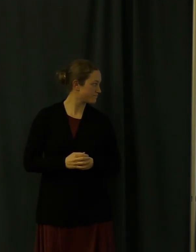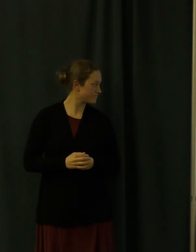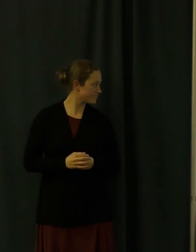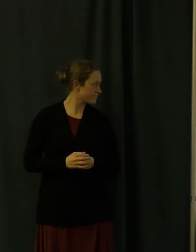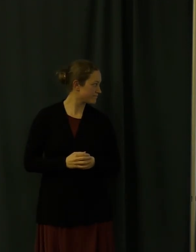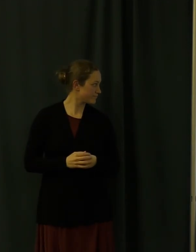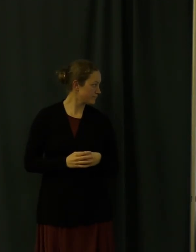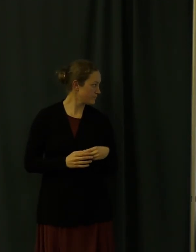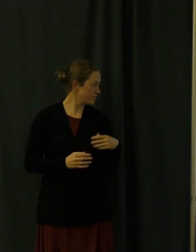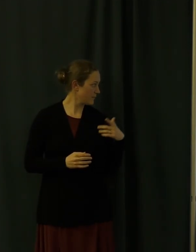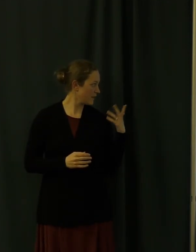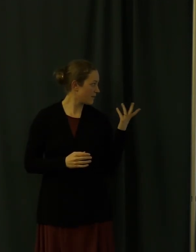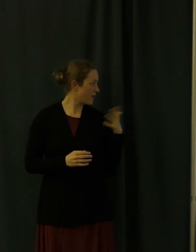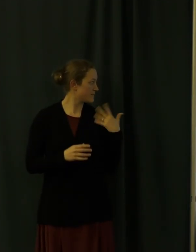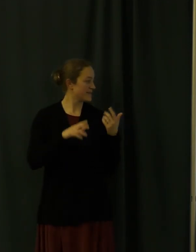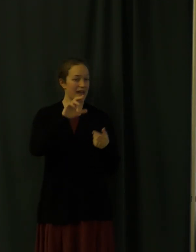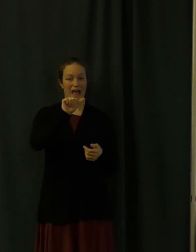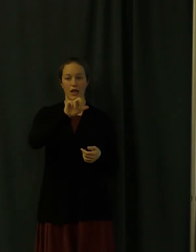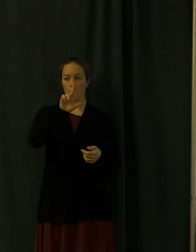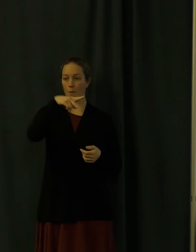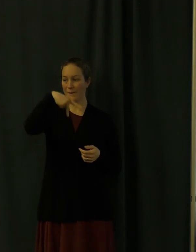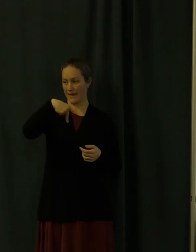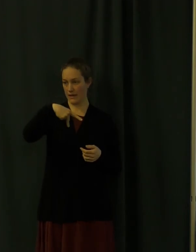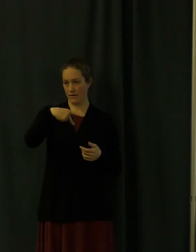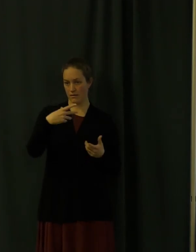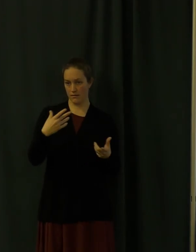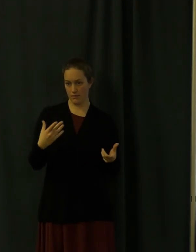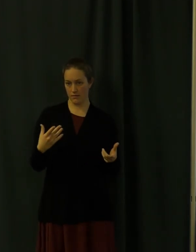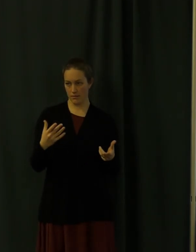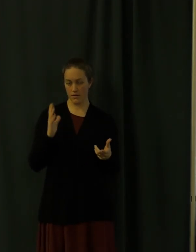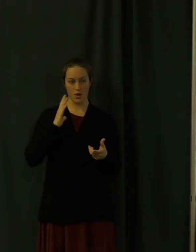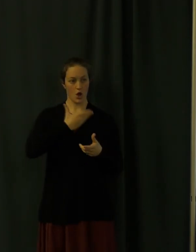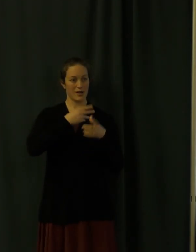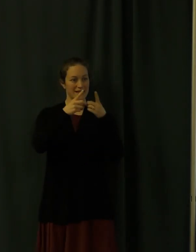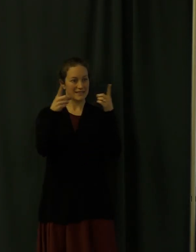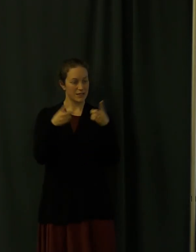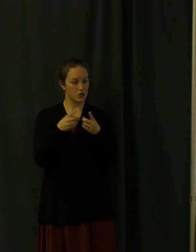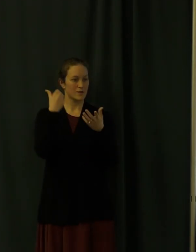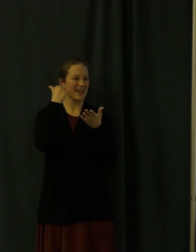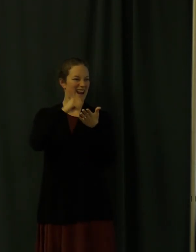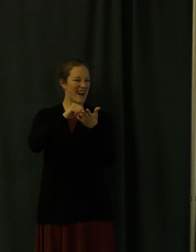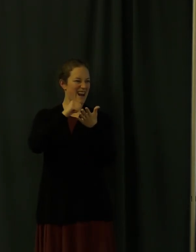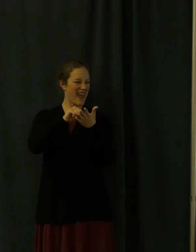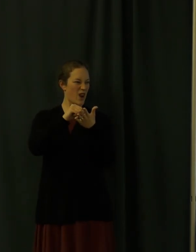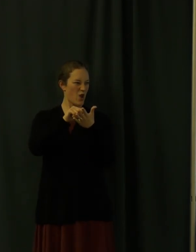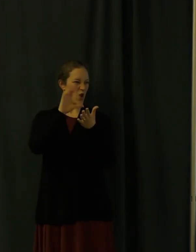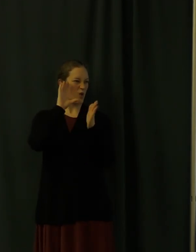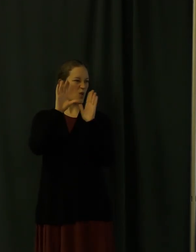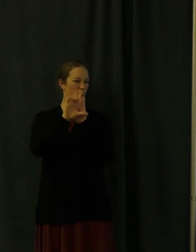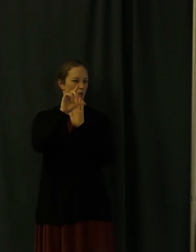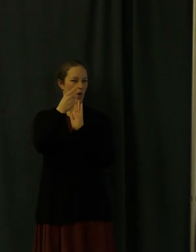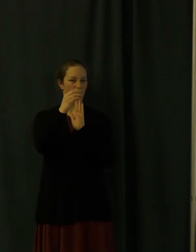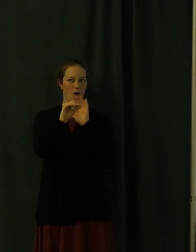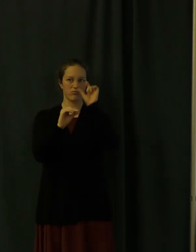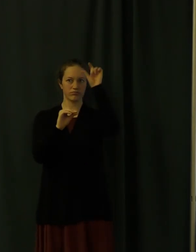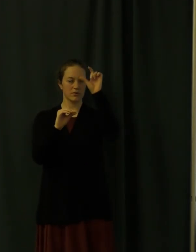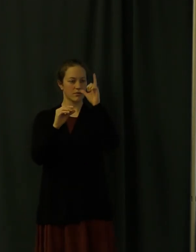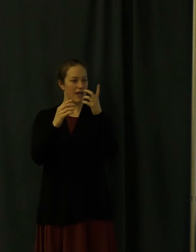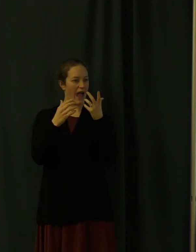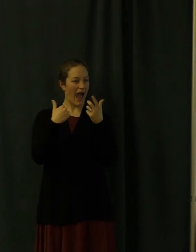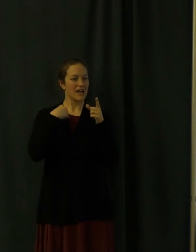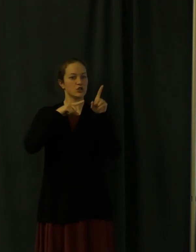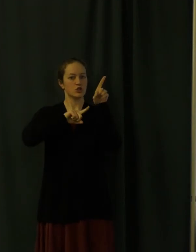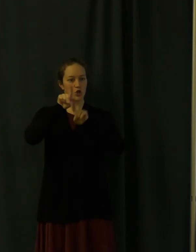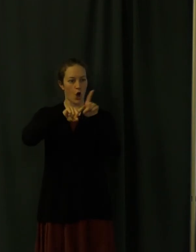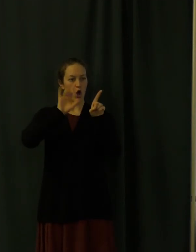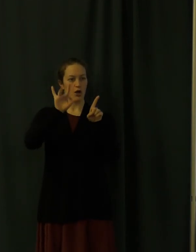Like our AUP, our district letterhead, like things that I just use a lot. And so I've just starred